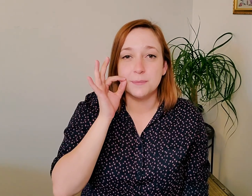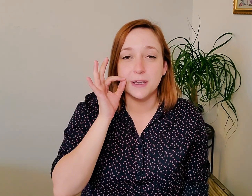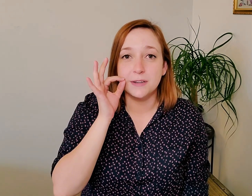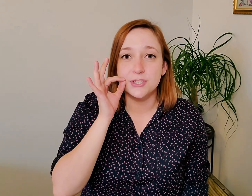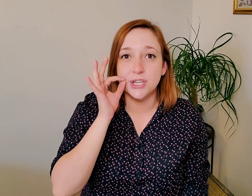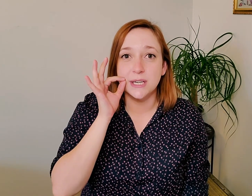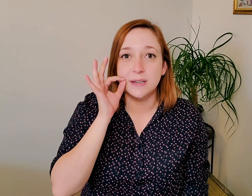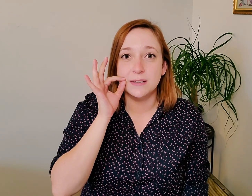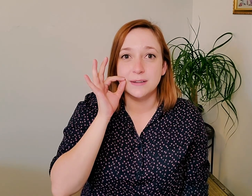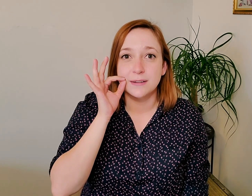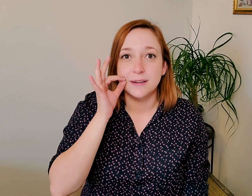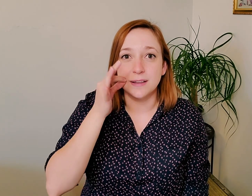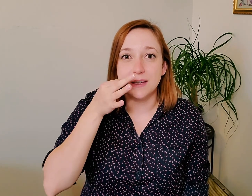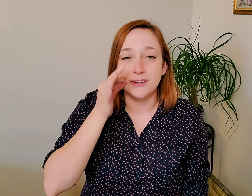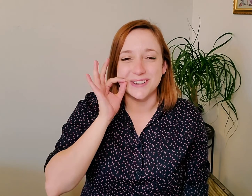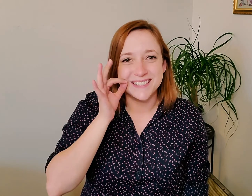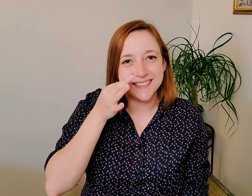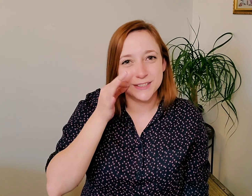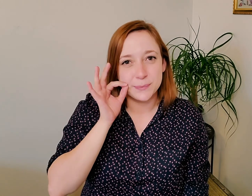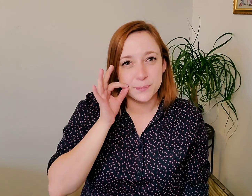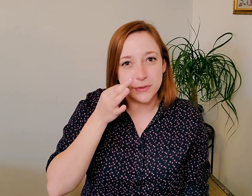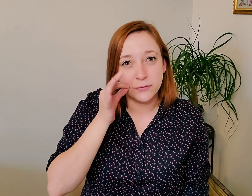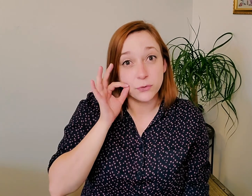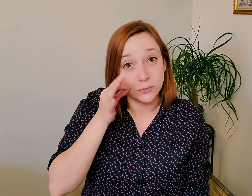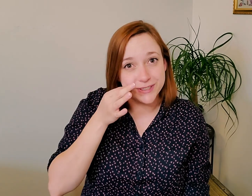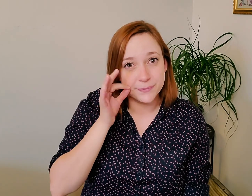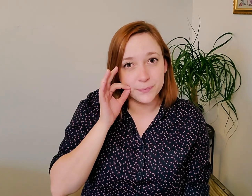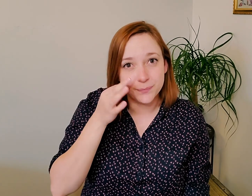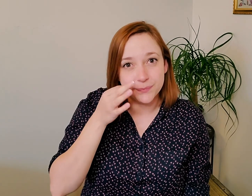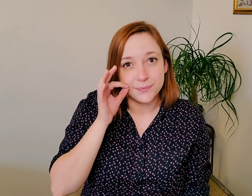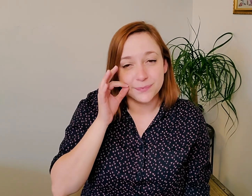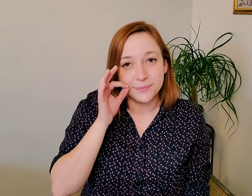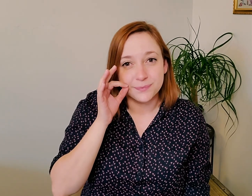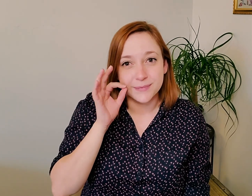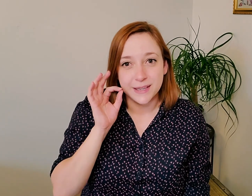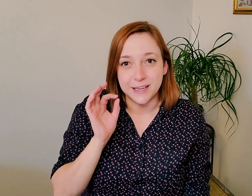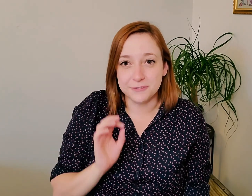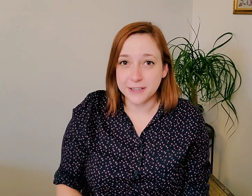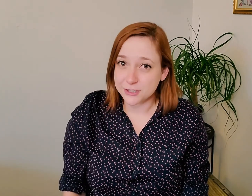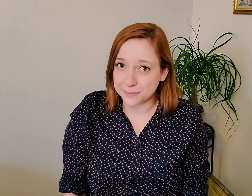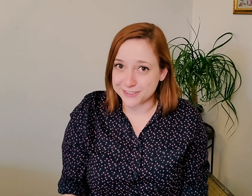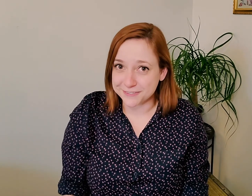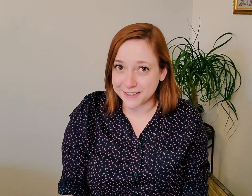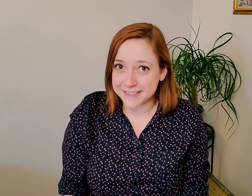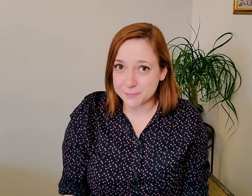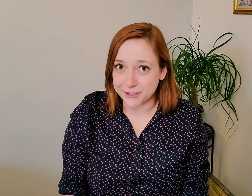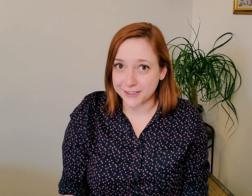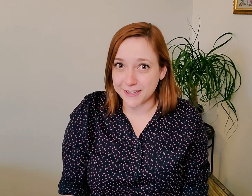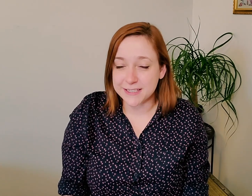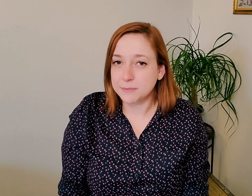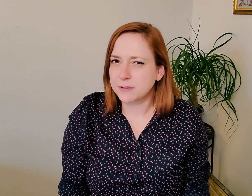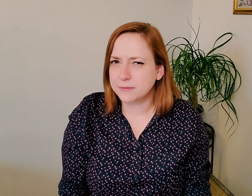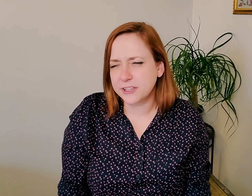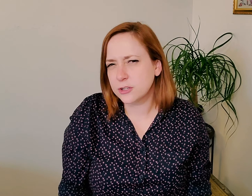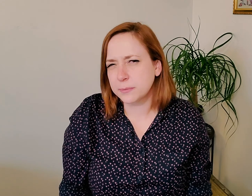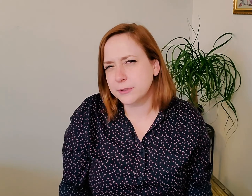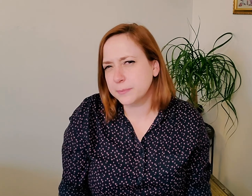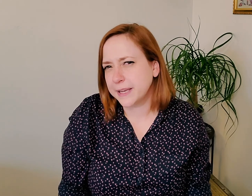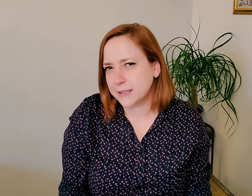by our cheek, and then twist. Fruit. And vegetable is very similar, except vegetable begins with